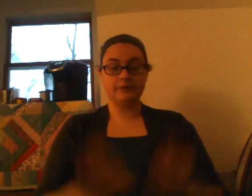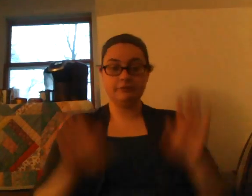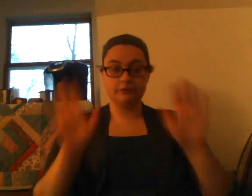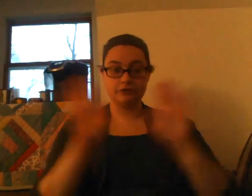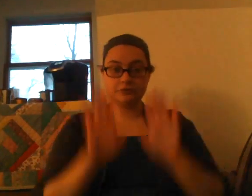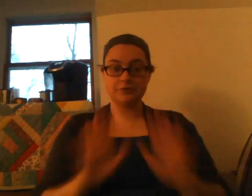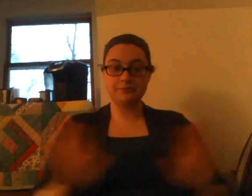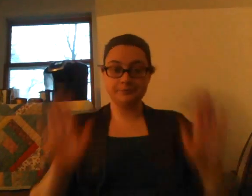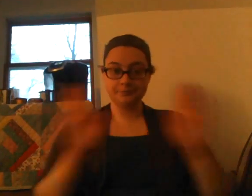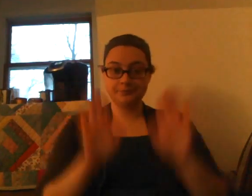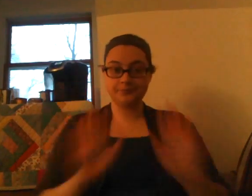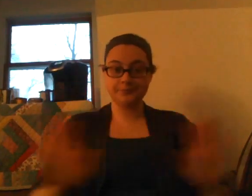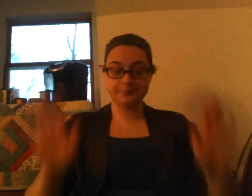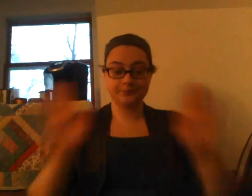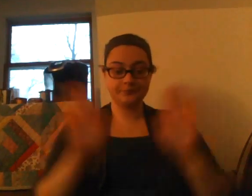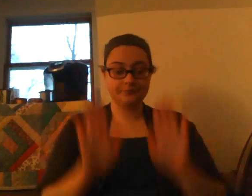First one.